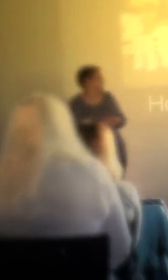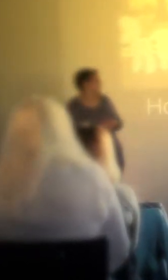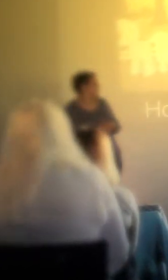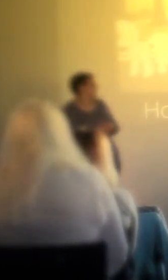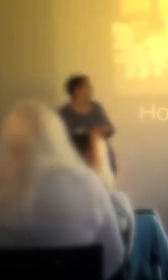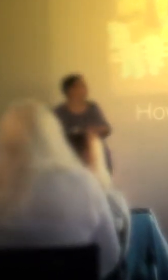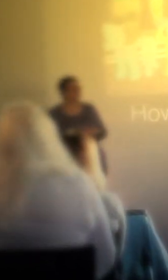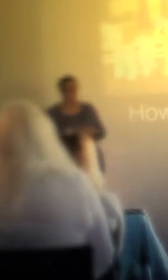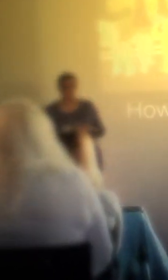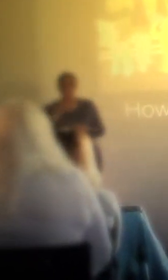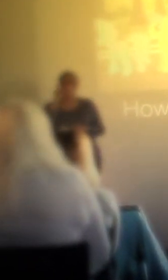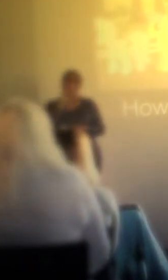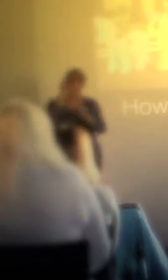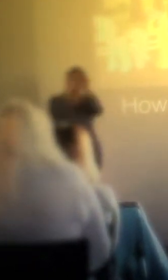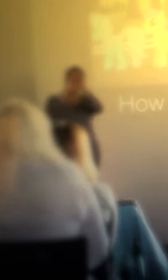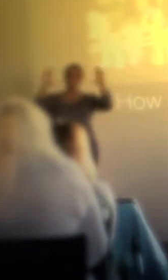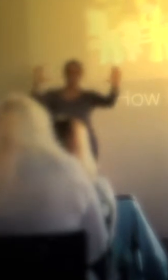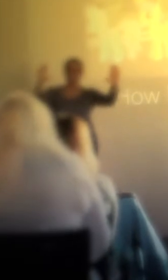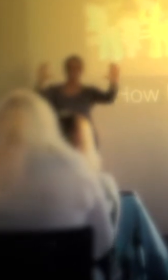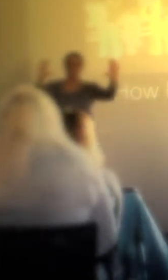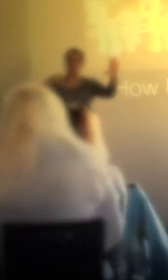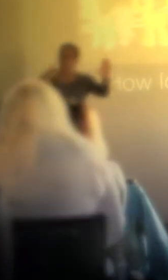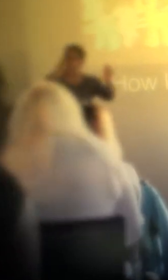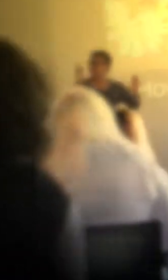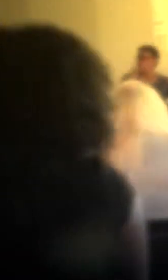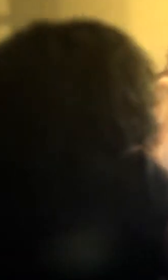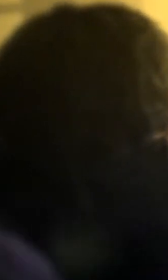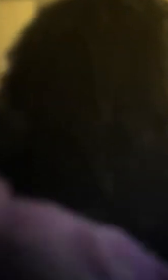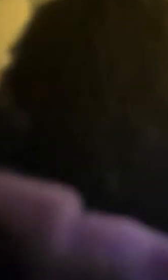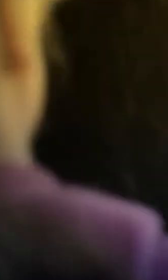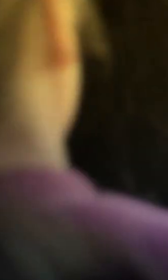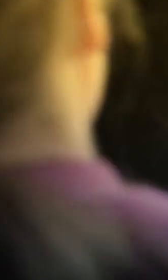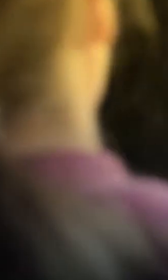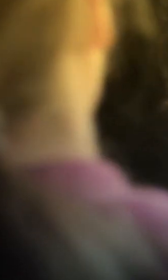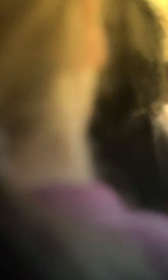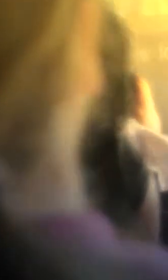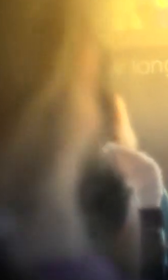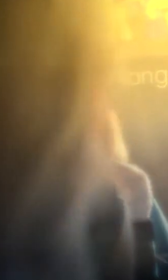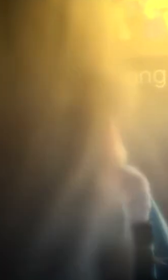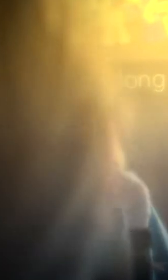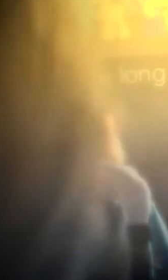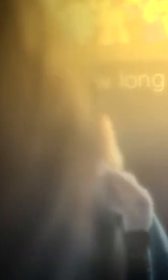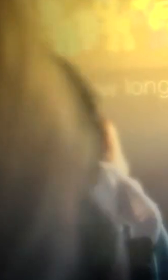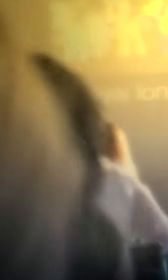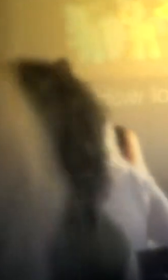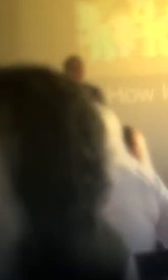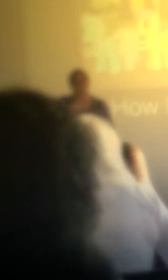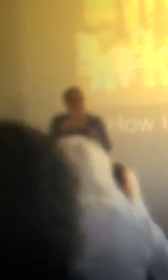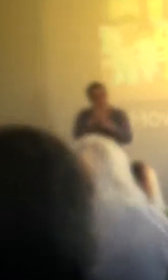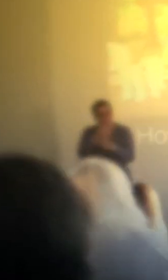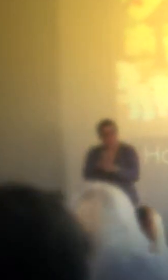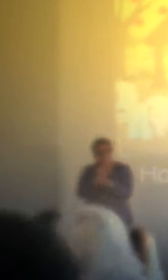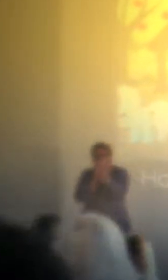So what this makes me think of is that in the 21st century, now that we have technologies which allow us to make cultural